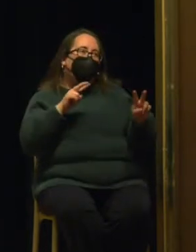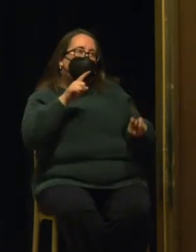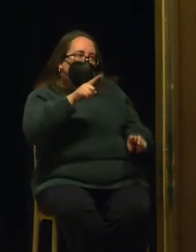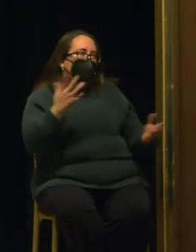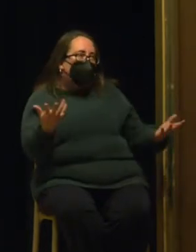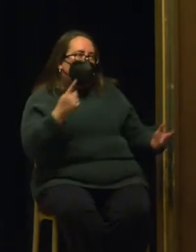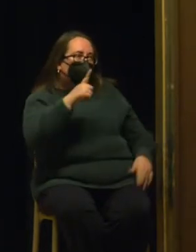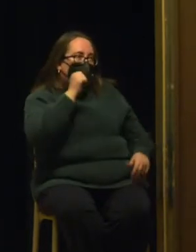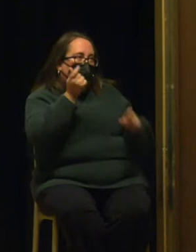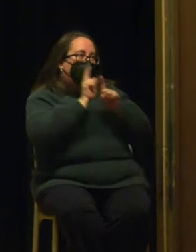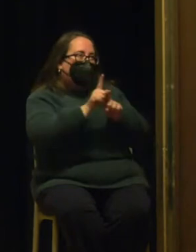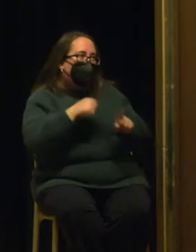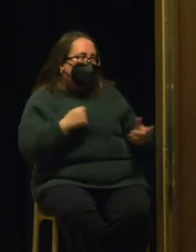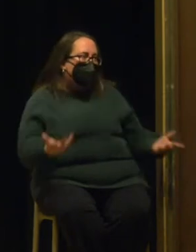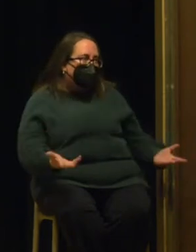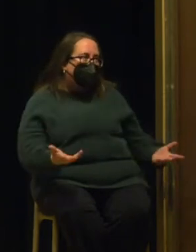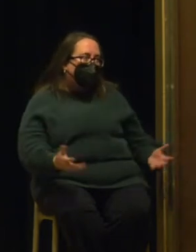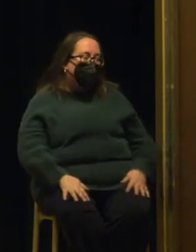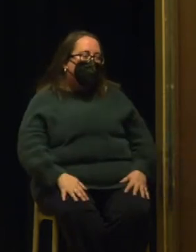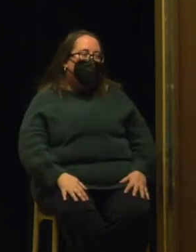oh.